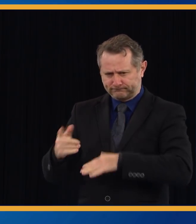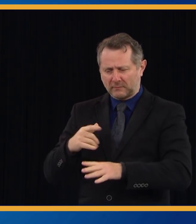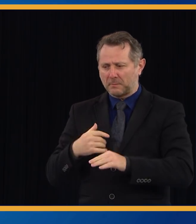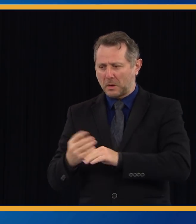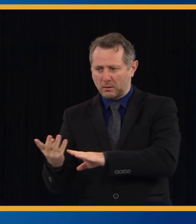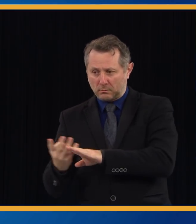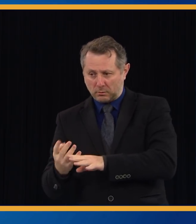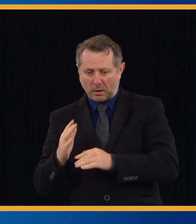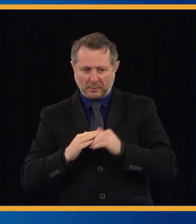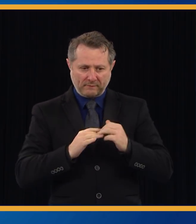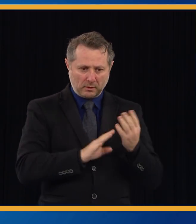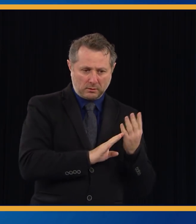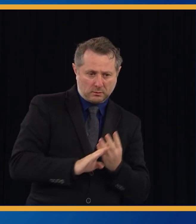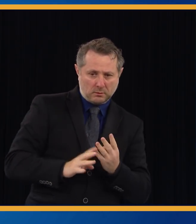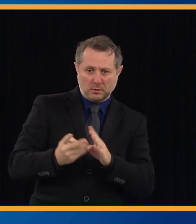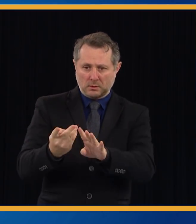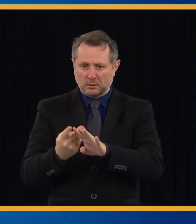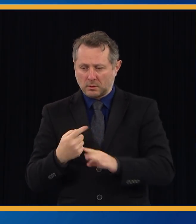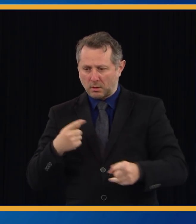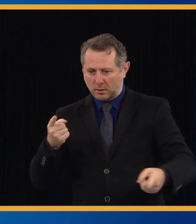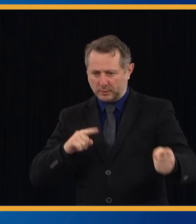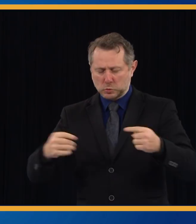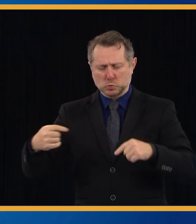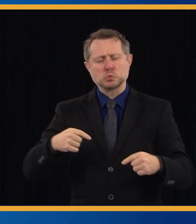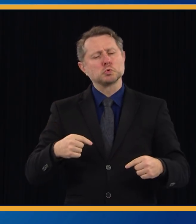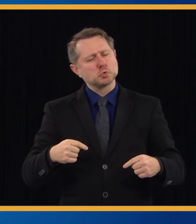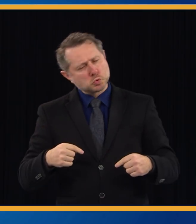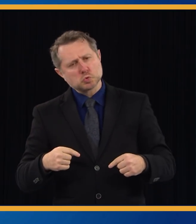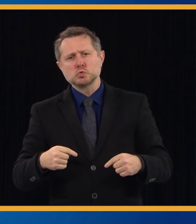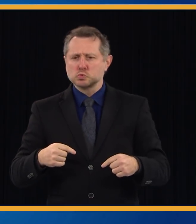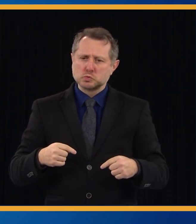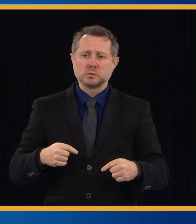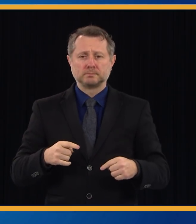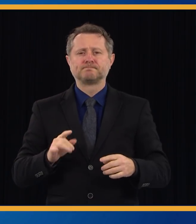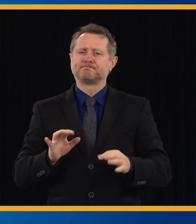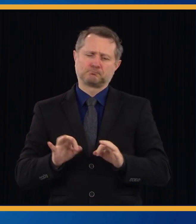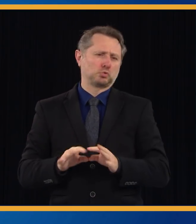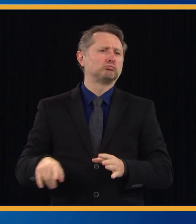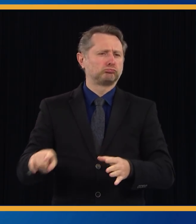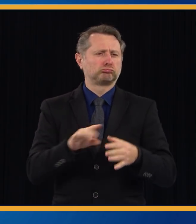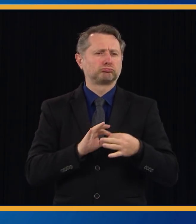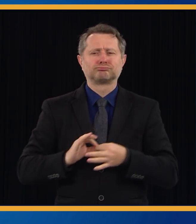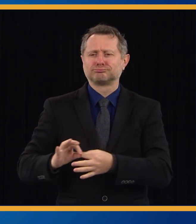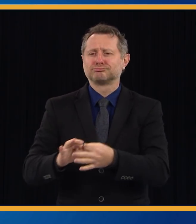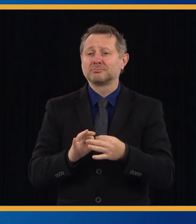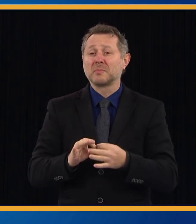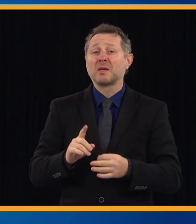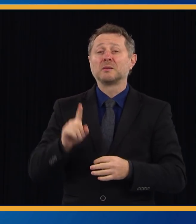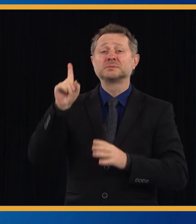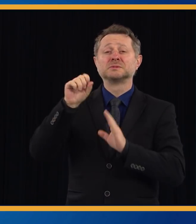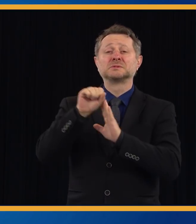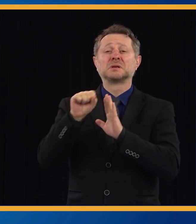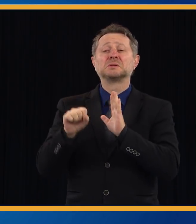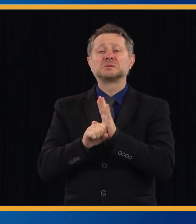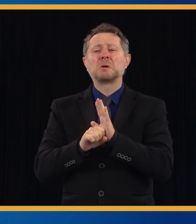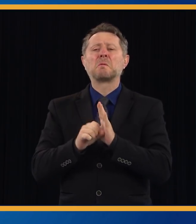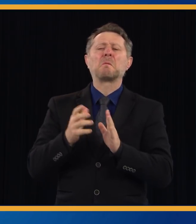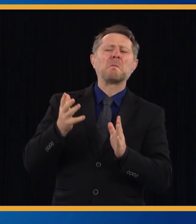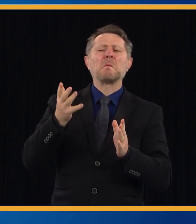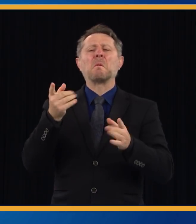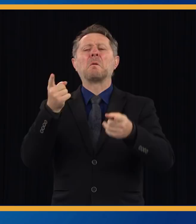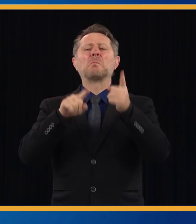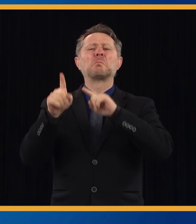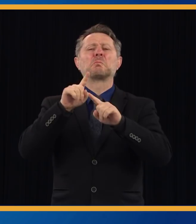one place, they work in the other place. So that coordination is important. You get upstate, coordination with Massachusetts is